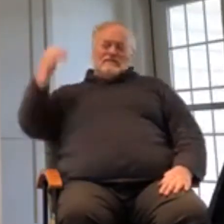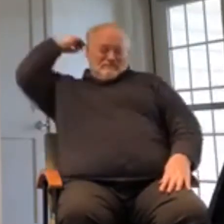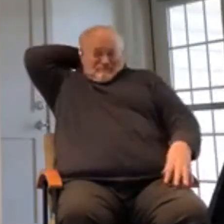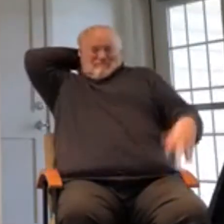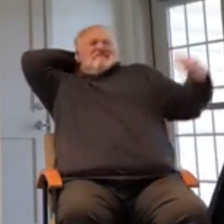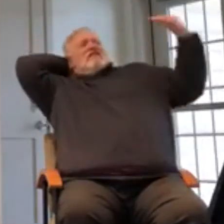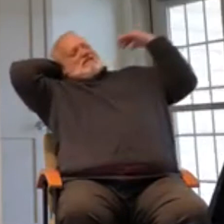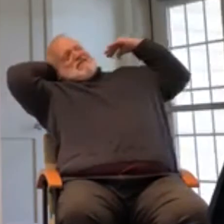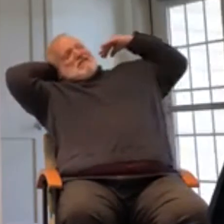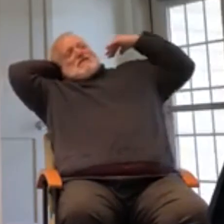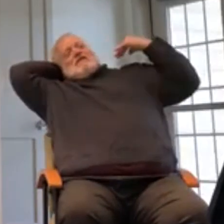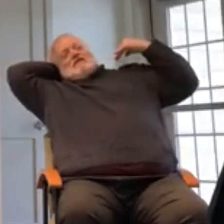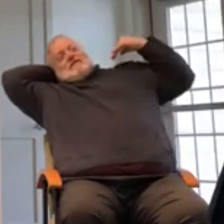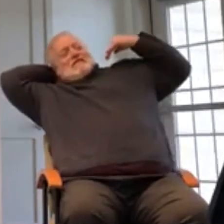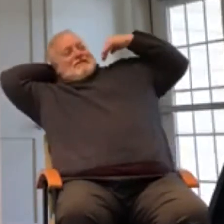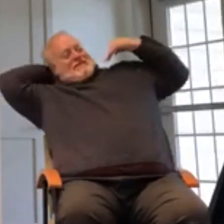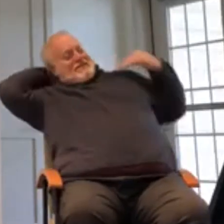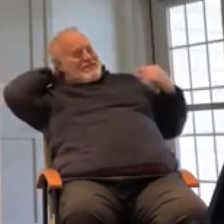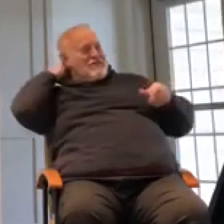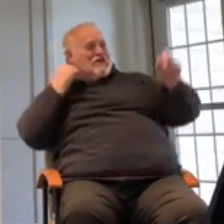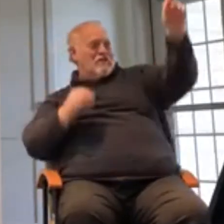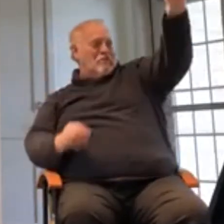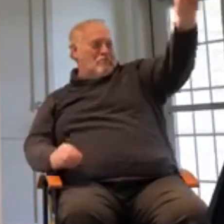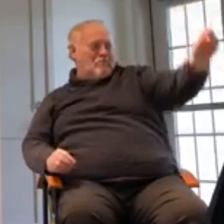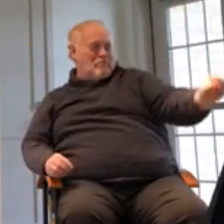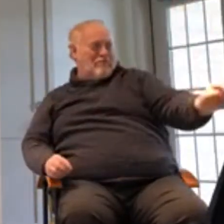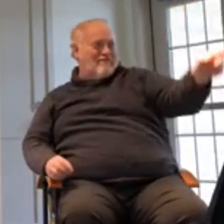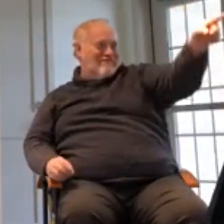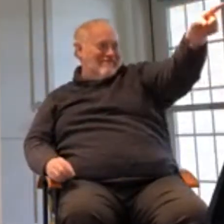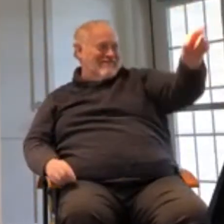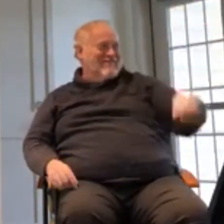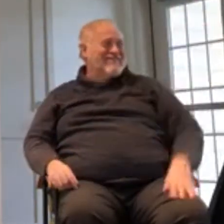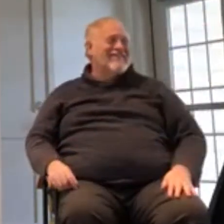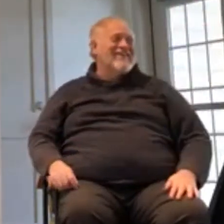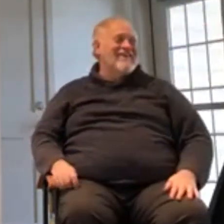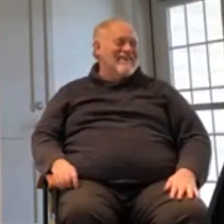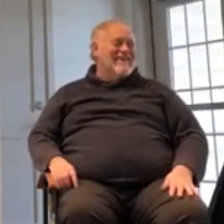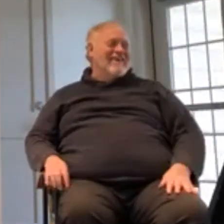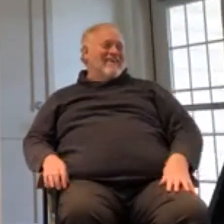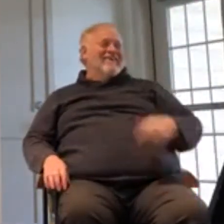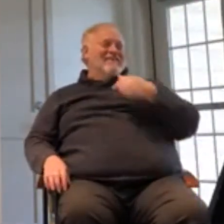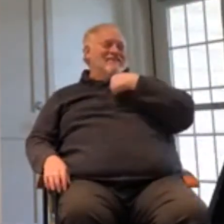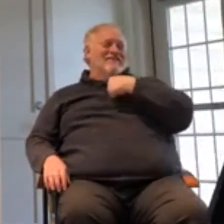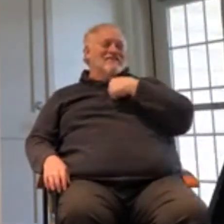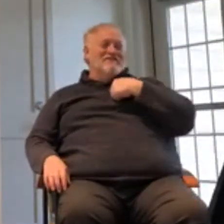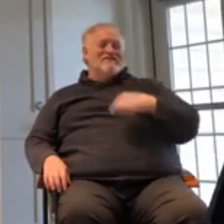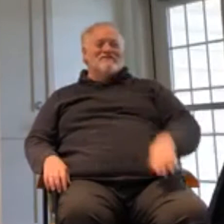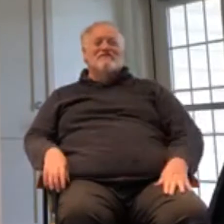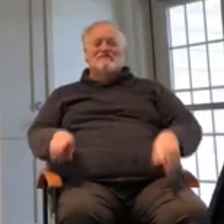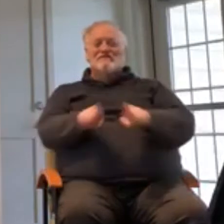other arm reaching for the refrigerator, they're holding themselves up, and I mean, they're just, that's what the sheep does.